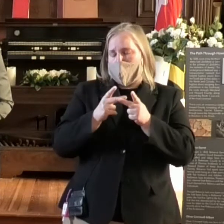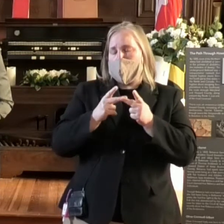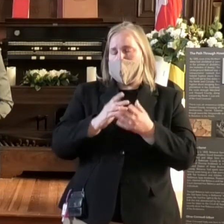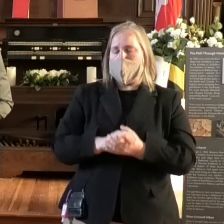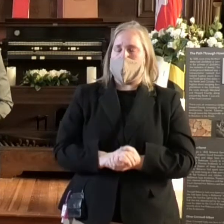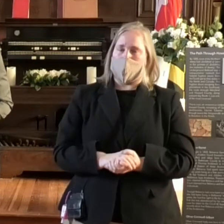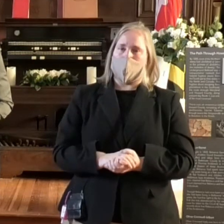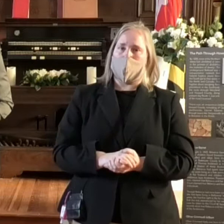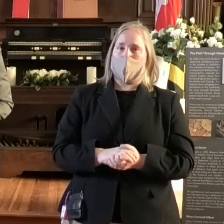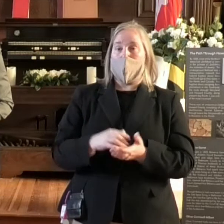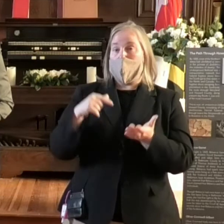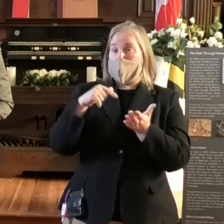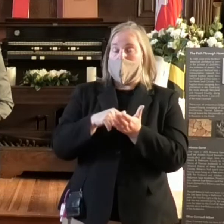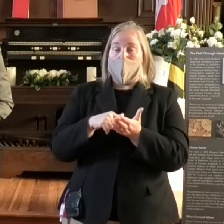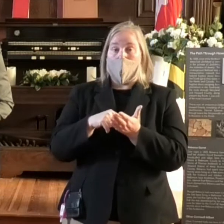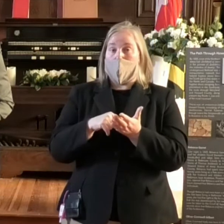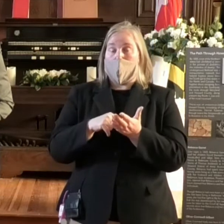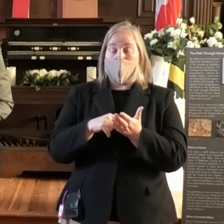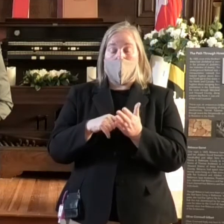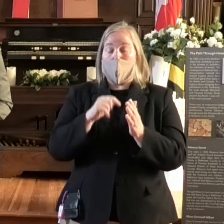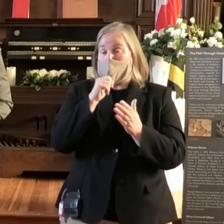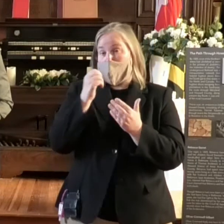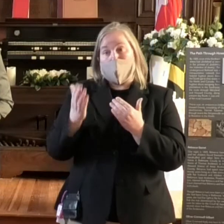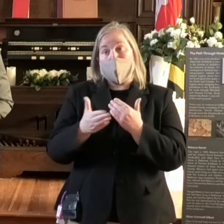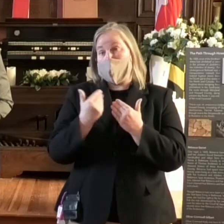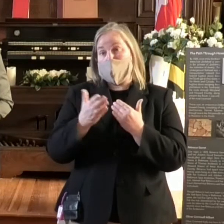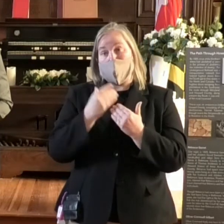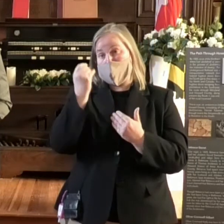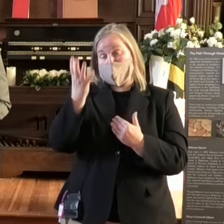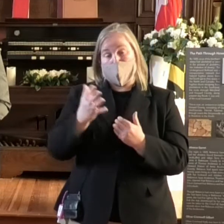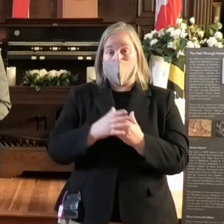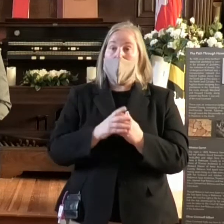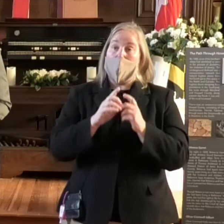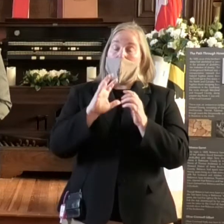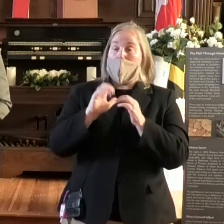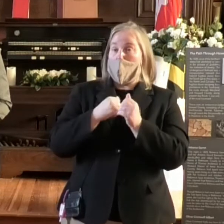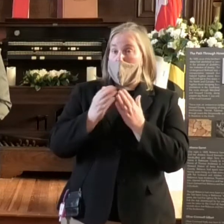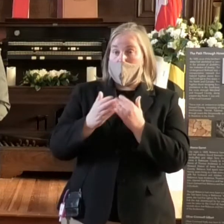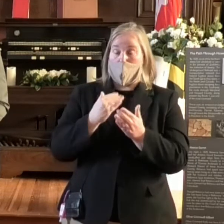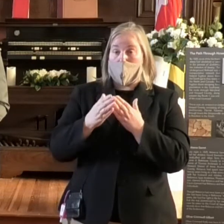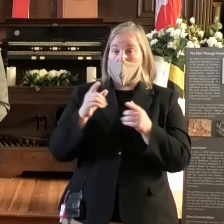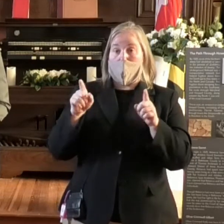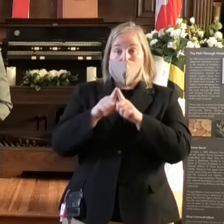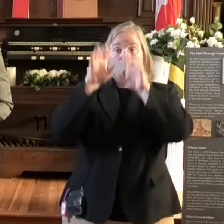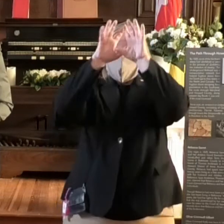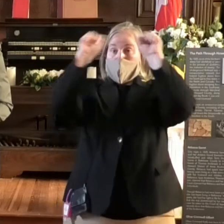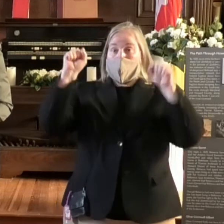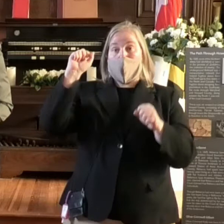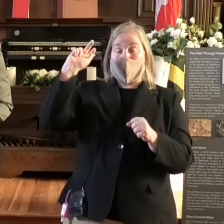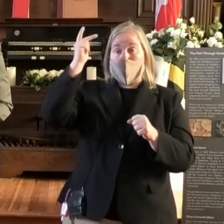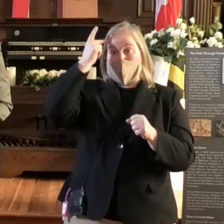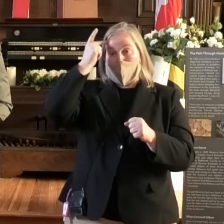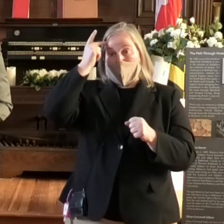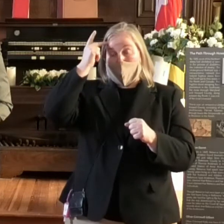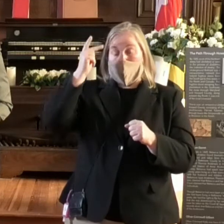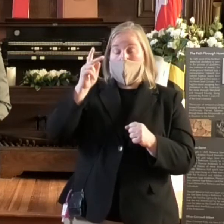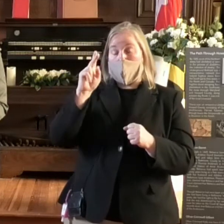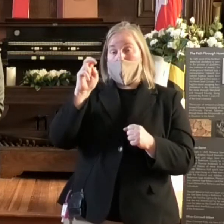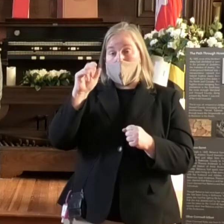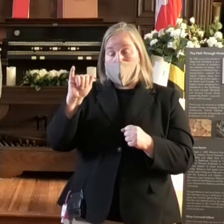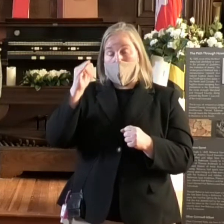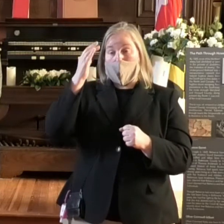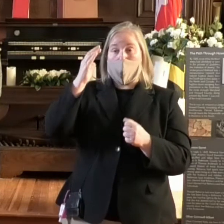This, by no means, will be an easy task. However, as President Kennedy noted when speaking about going